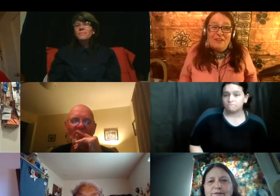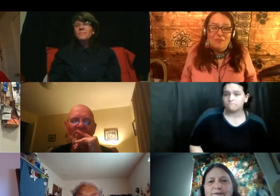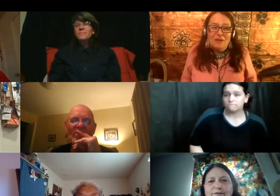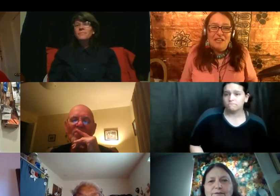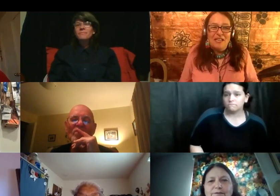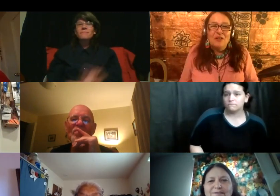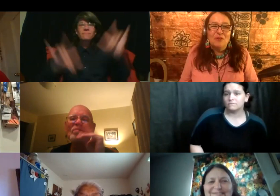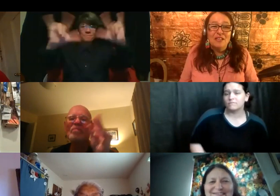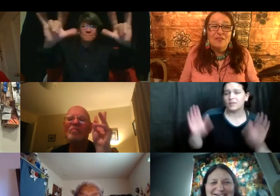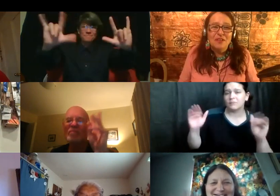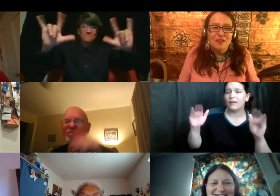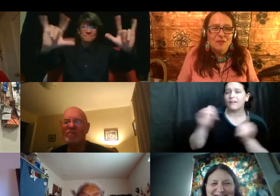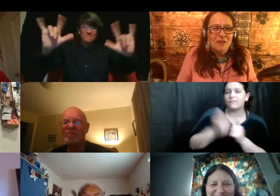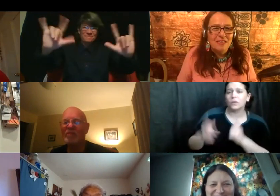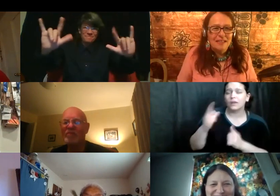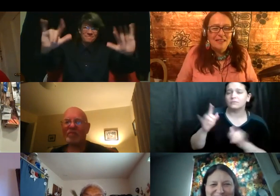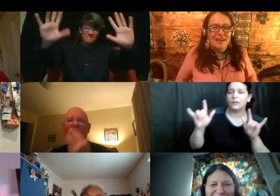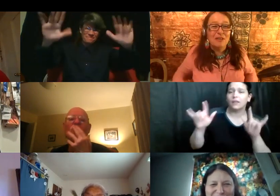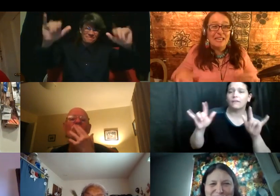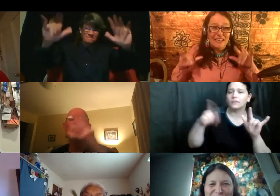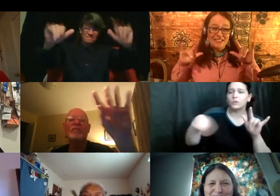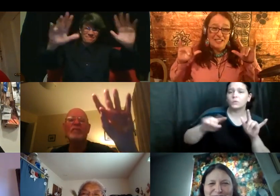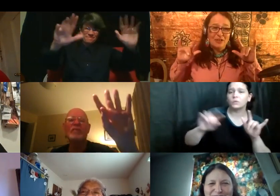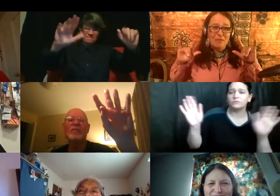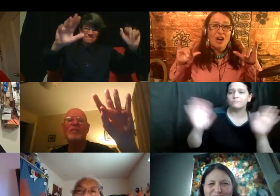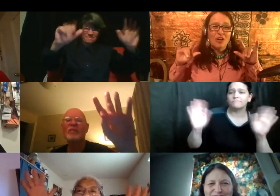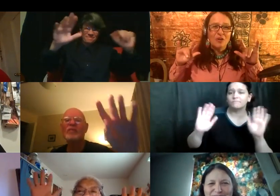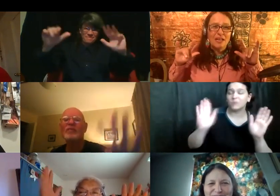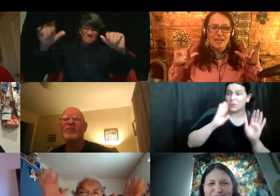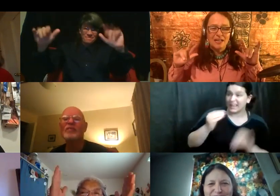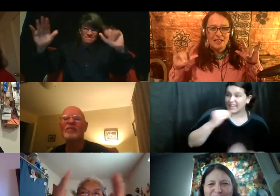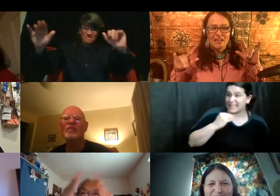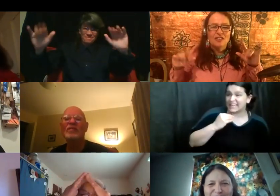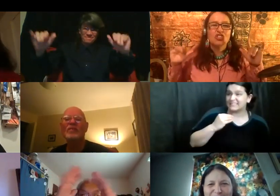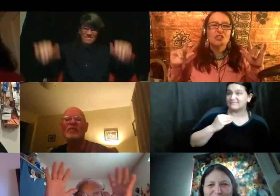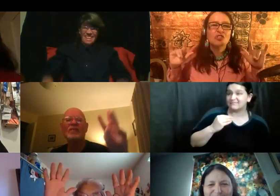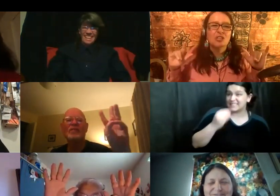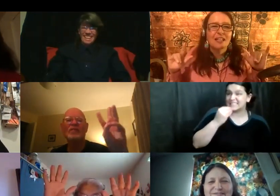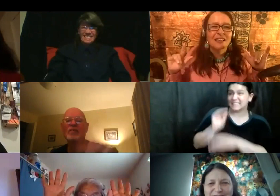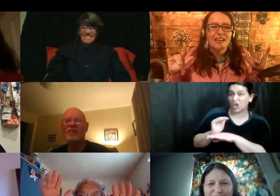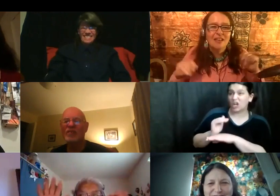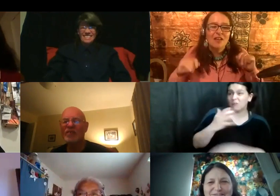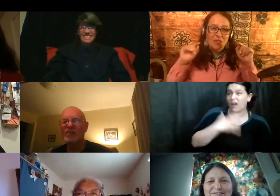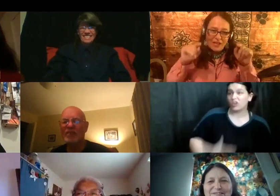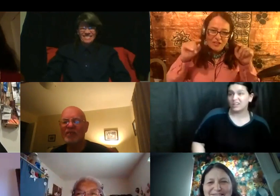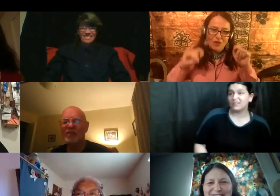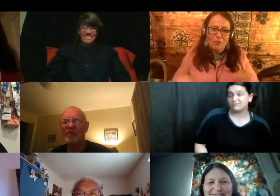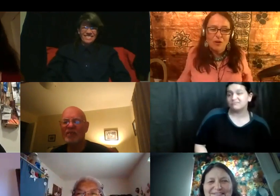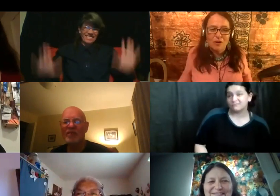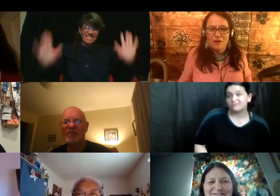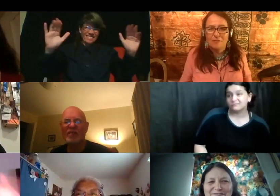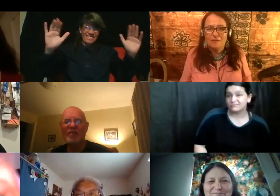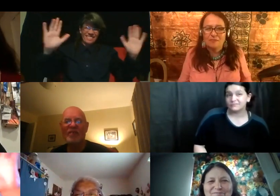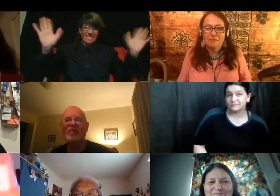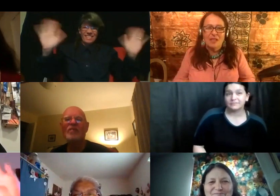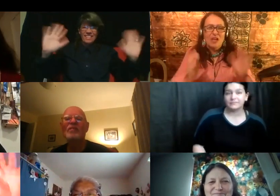bye, everybody. We love you. We love you. I'm going to eat dinner. I'm hungry. Thank you for your words. Thank you. Hey, let's give